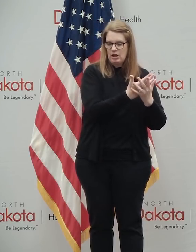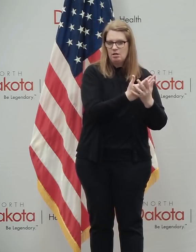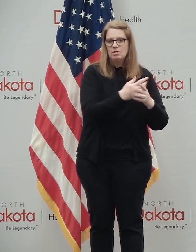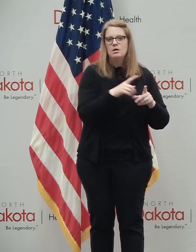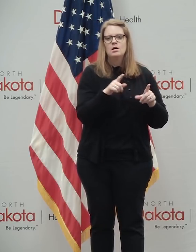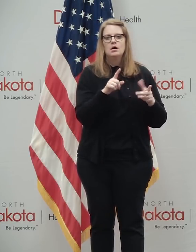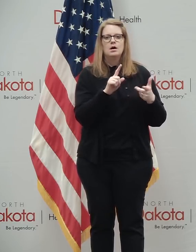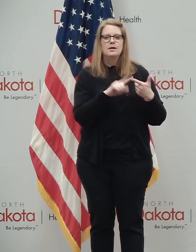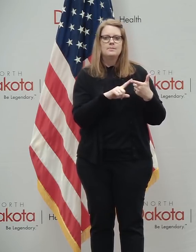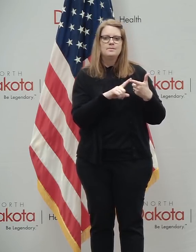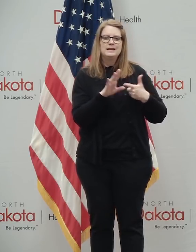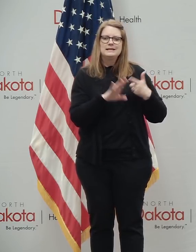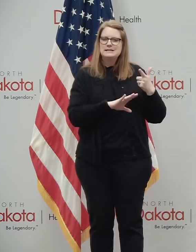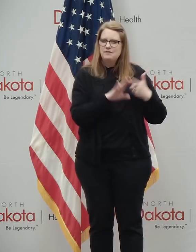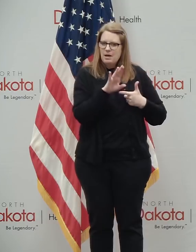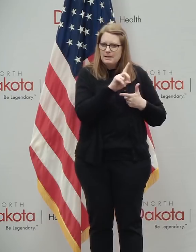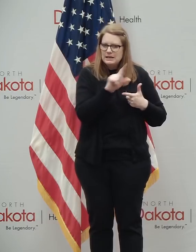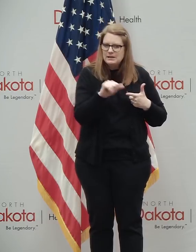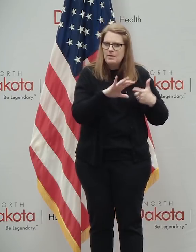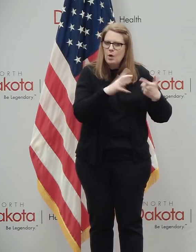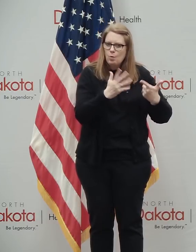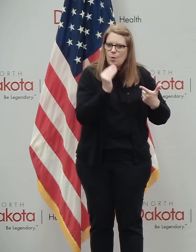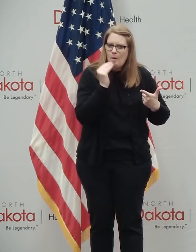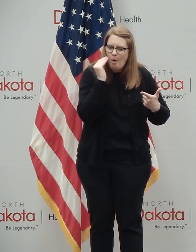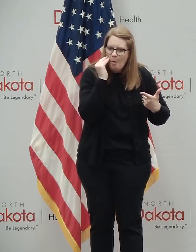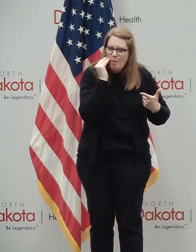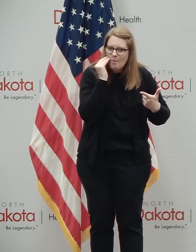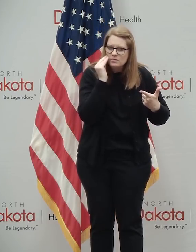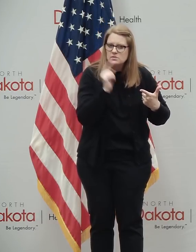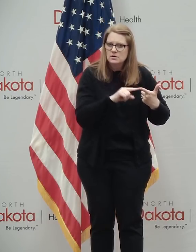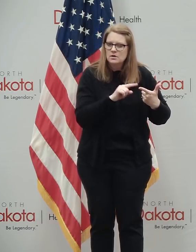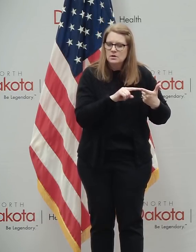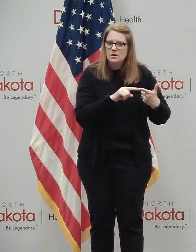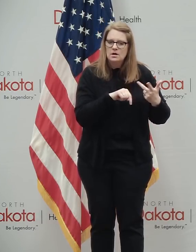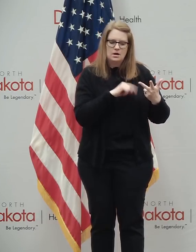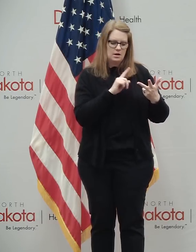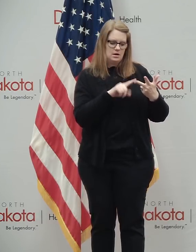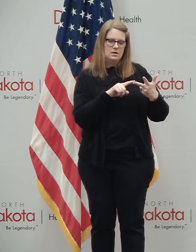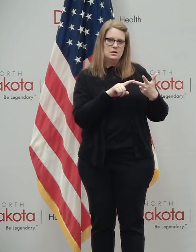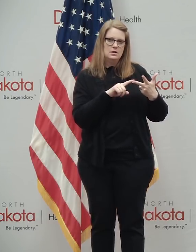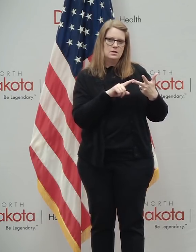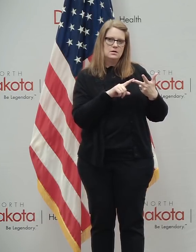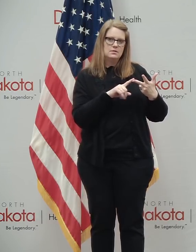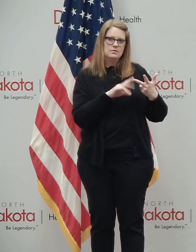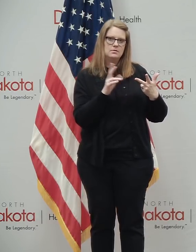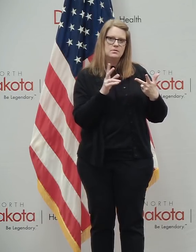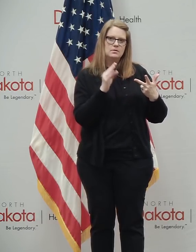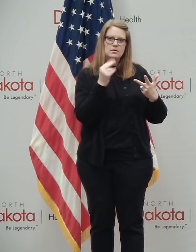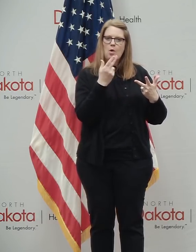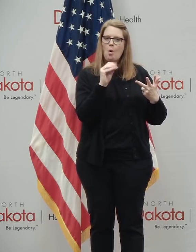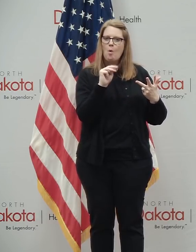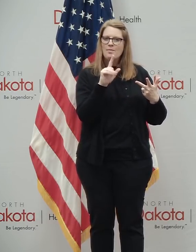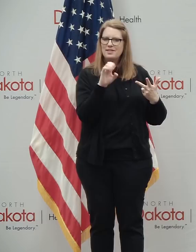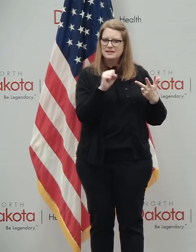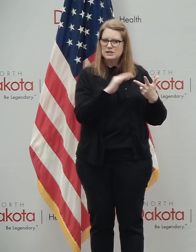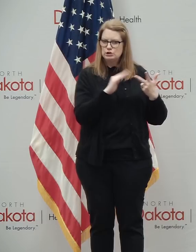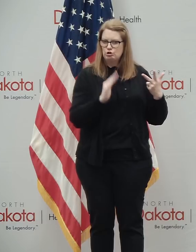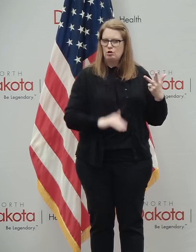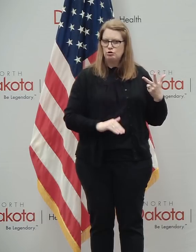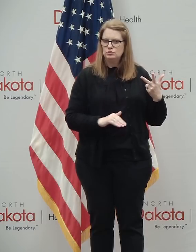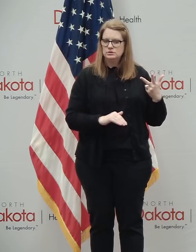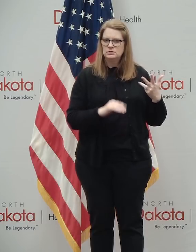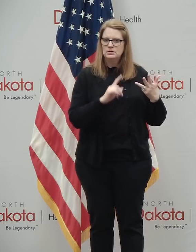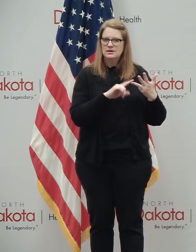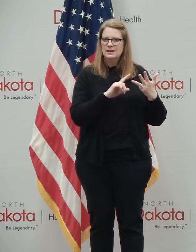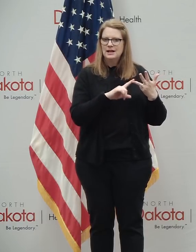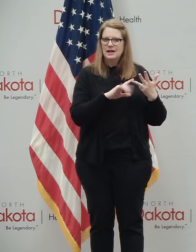includes developmentally disabled care facilities, and it also includes homeless shelters